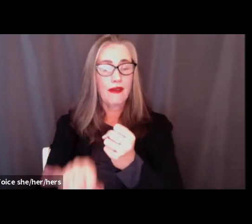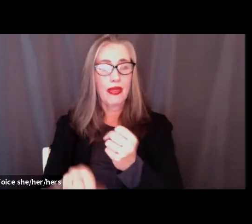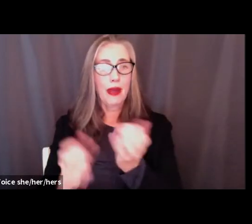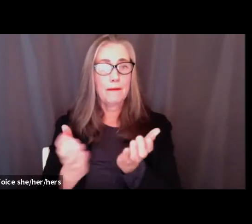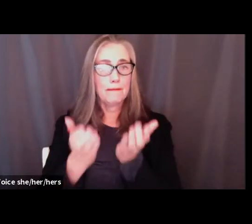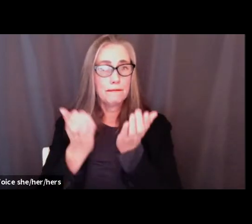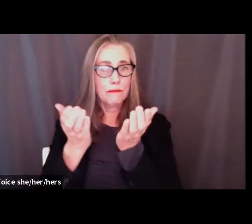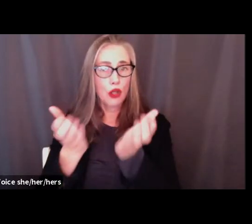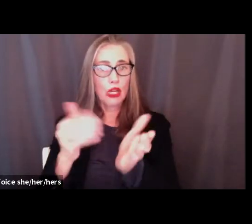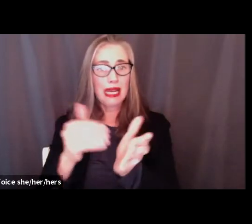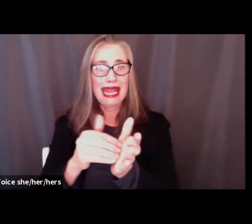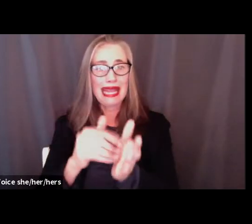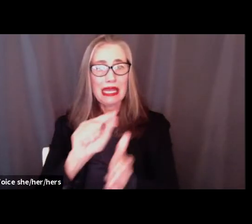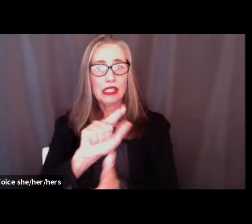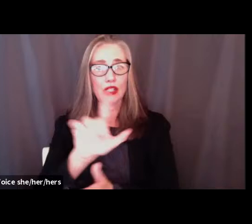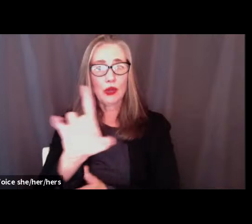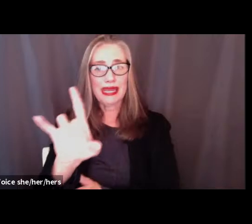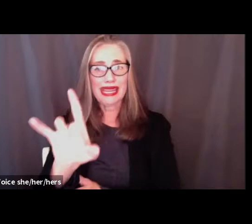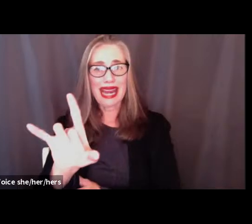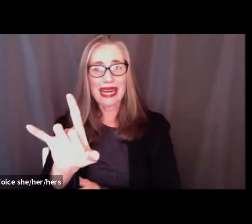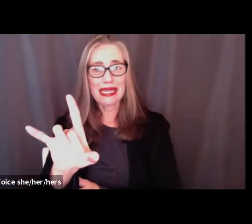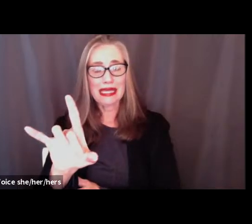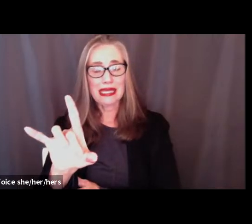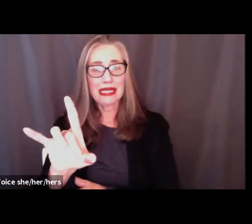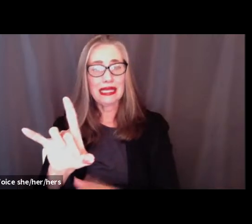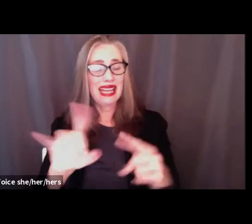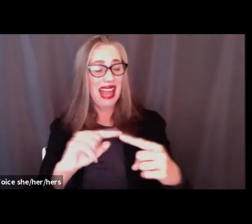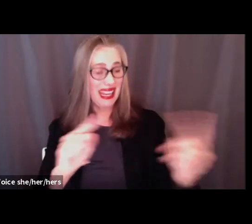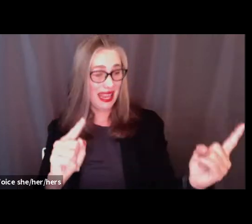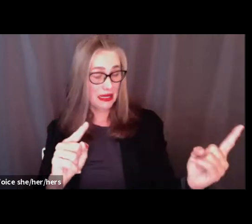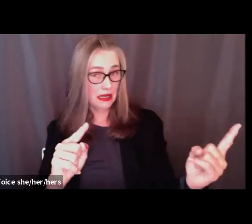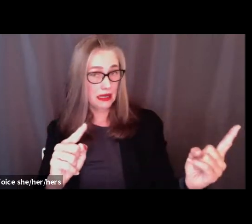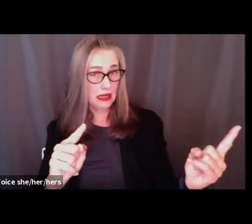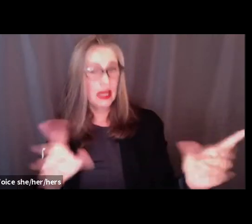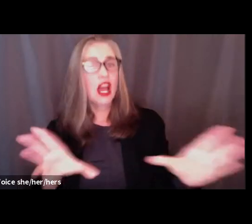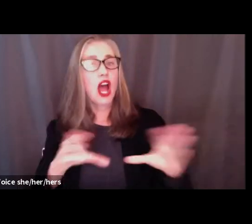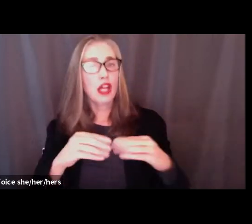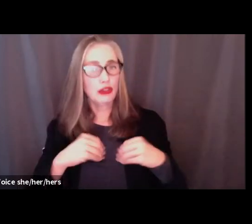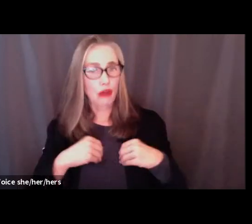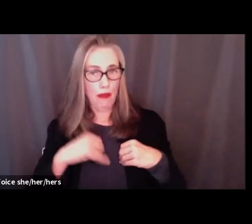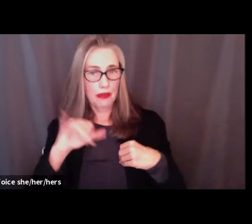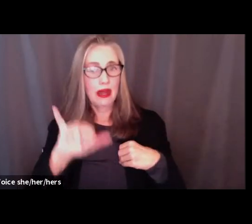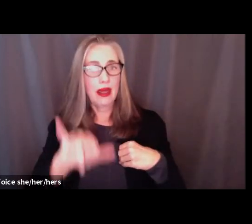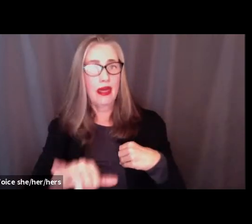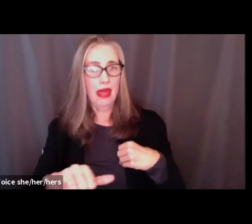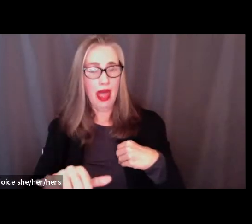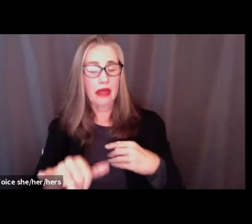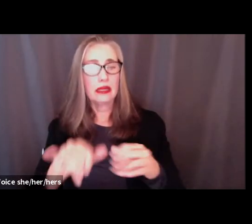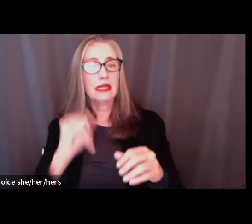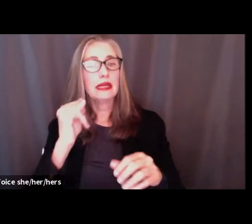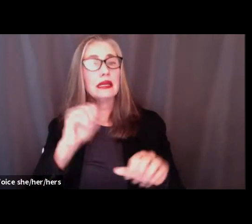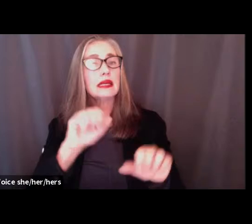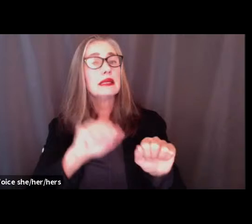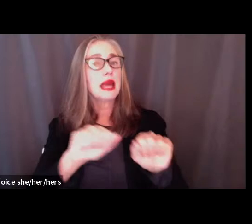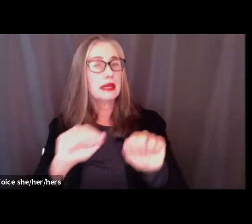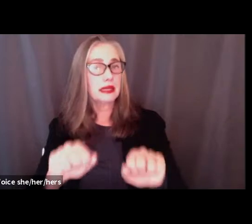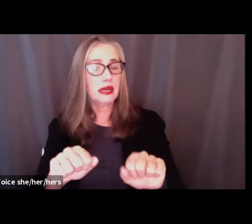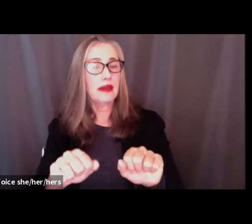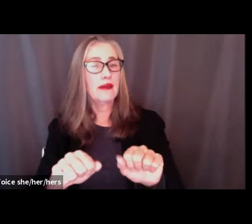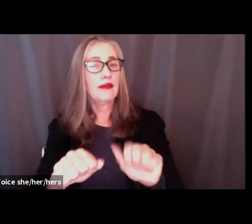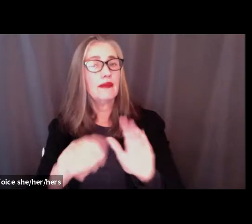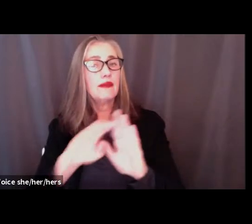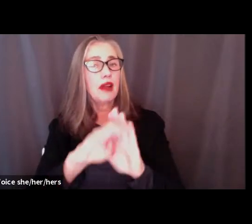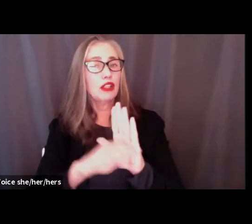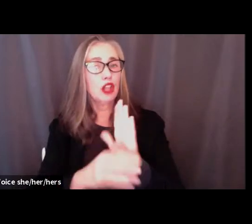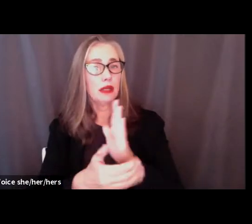against 28. The motion is adopted. The tentative agenda is adopted. The last piece of business for the Rules